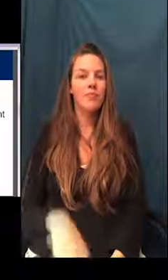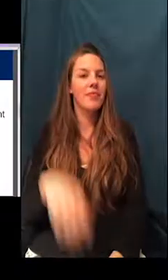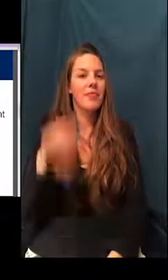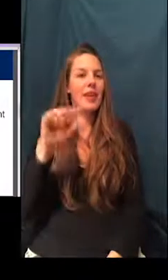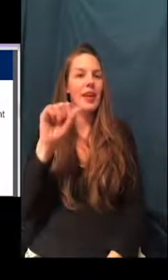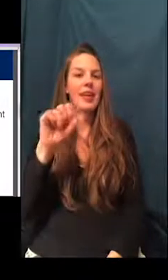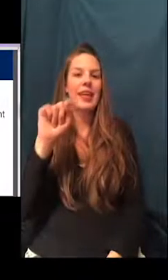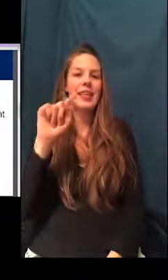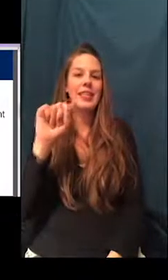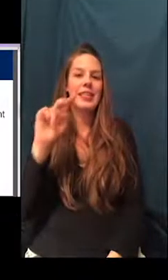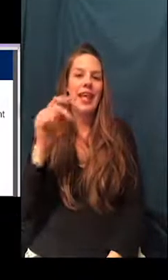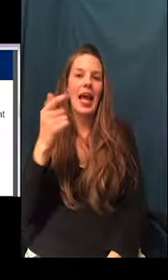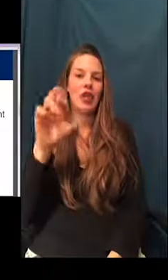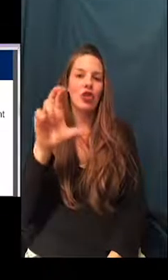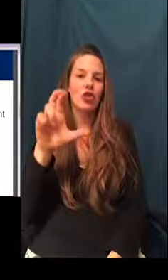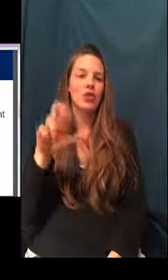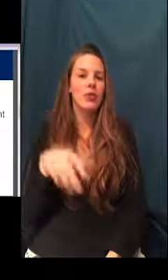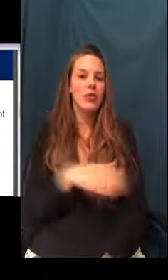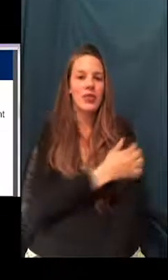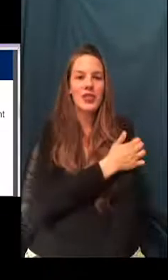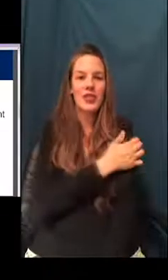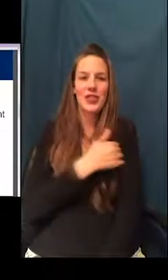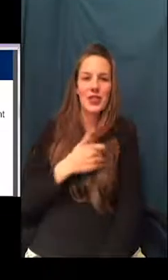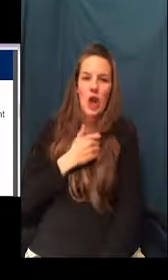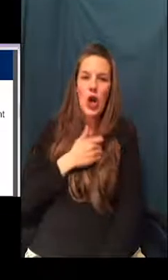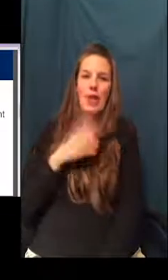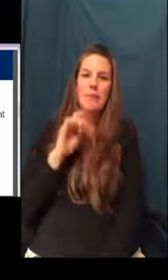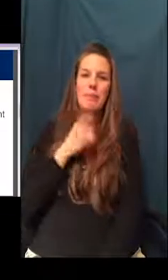Maggie, it's the Tanager. Sorry, I'm muted.